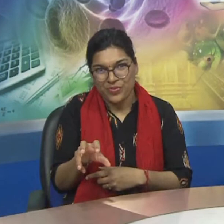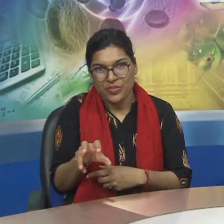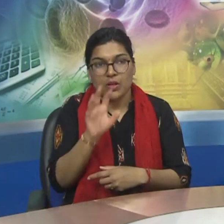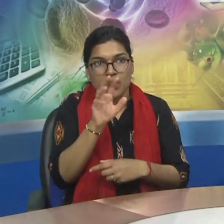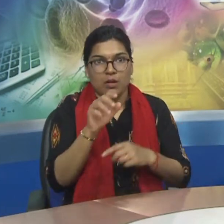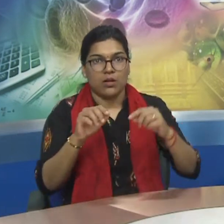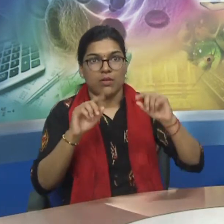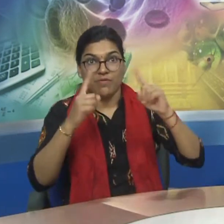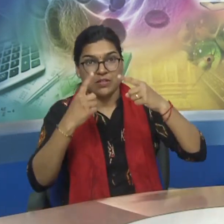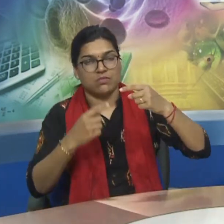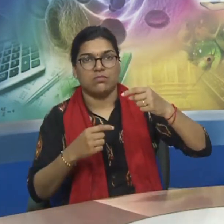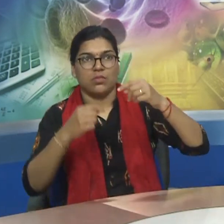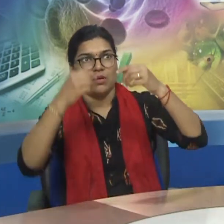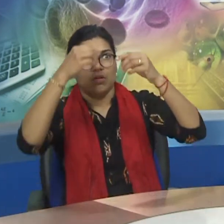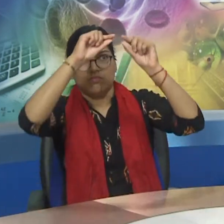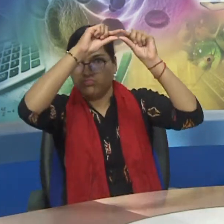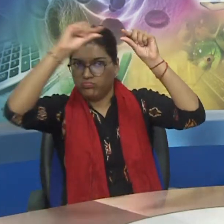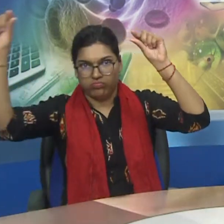So this is done with the help of mouse.